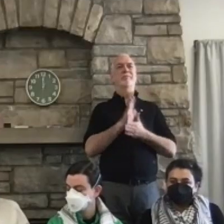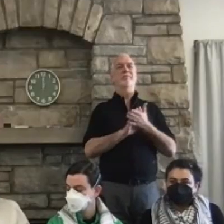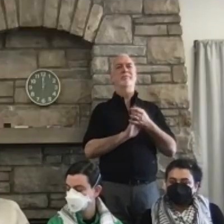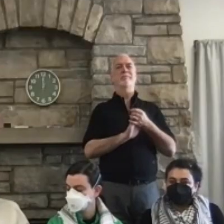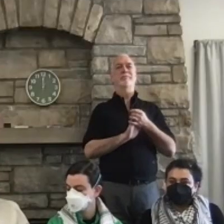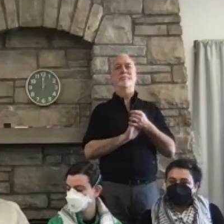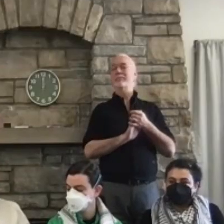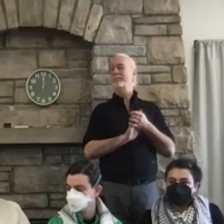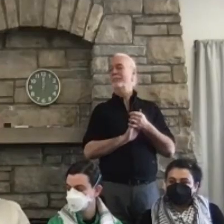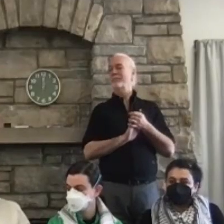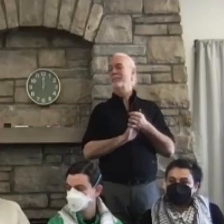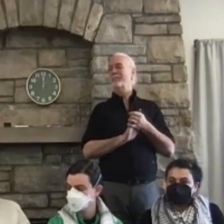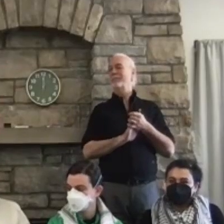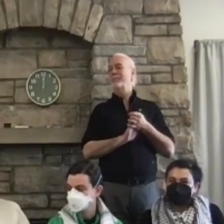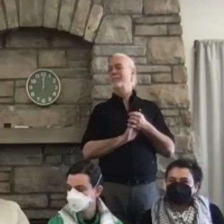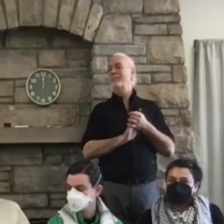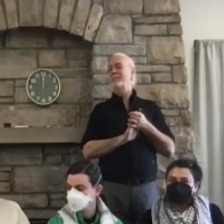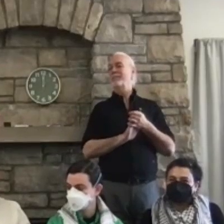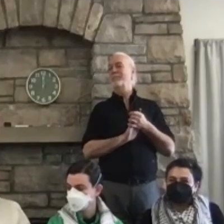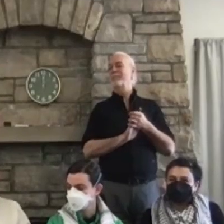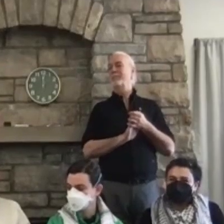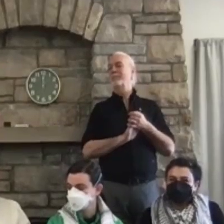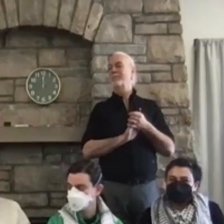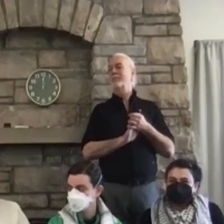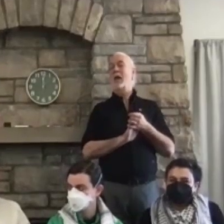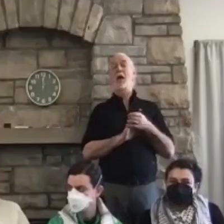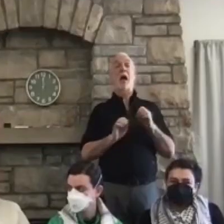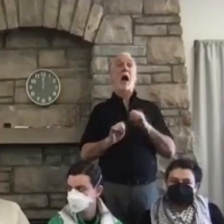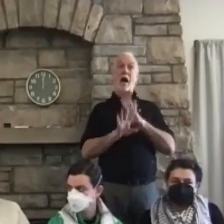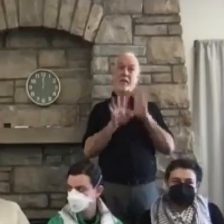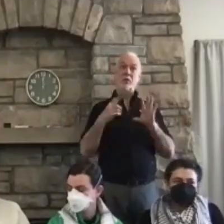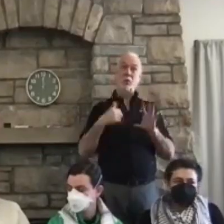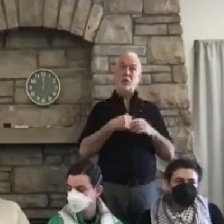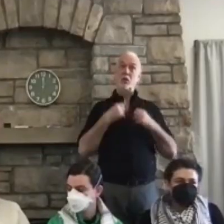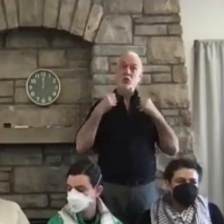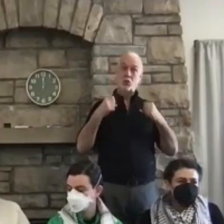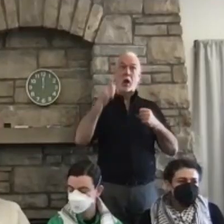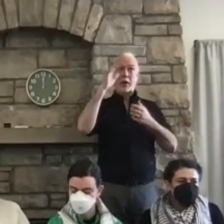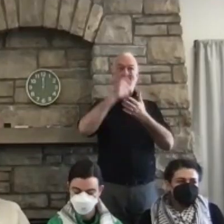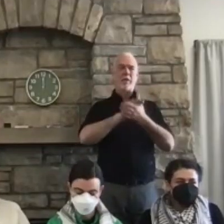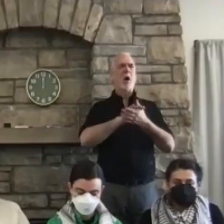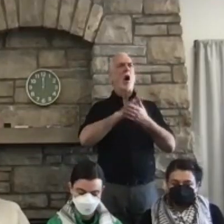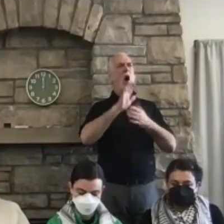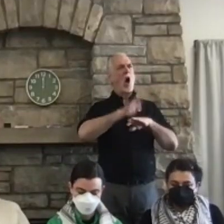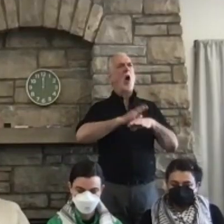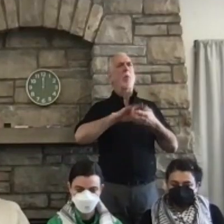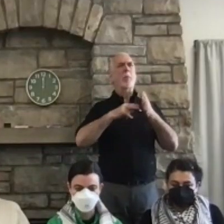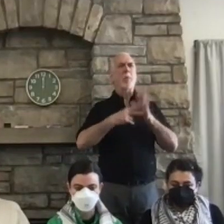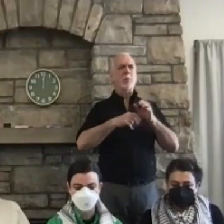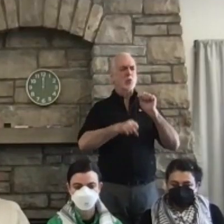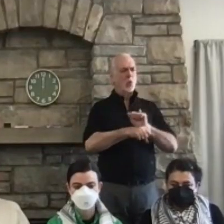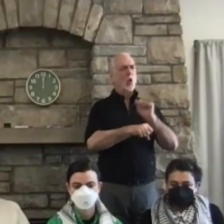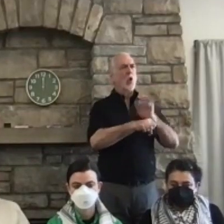Again, in case it wasn't obvious, we firmly believe that deliberately working to satisfy access